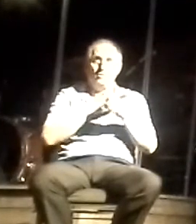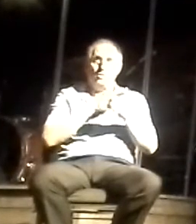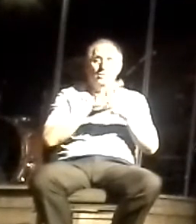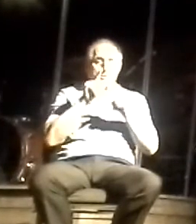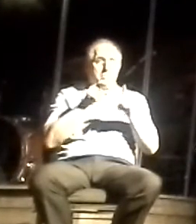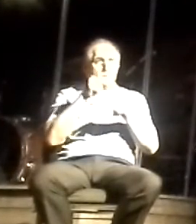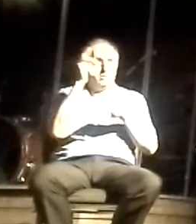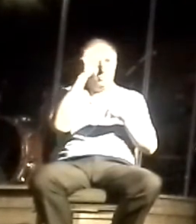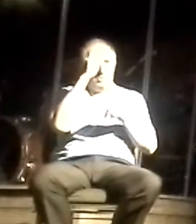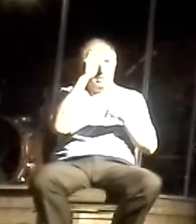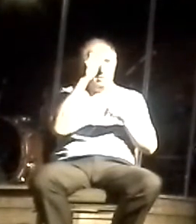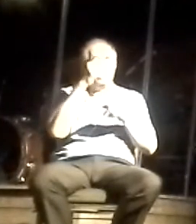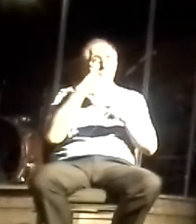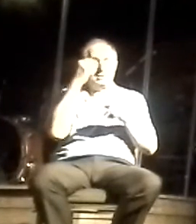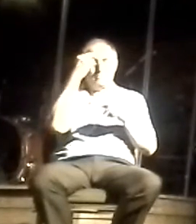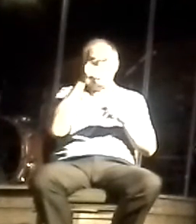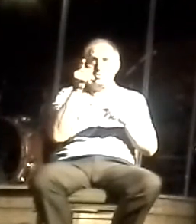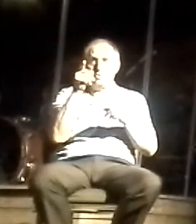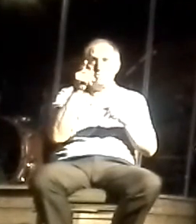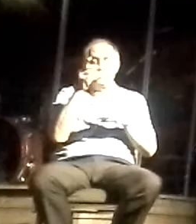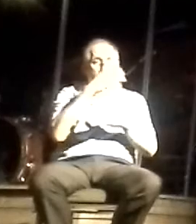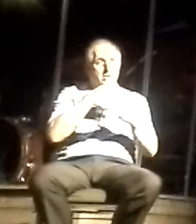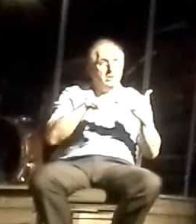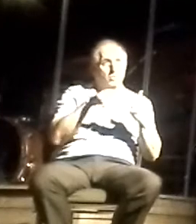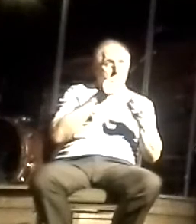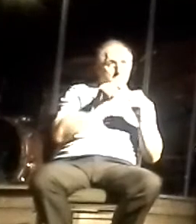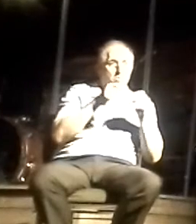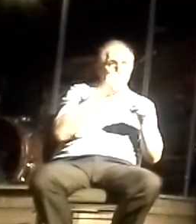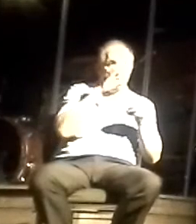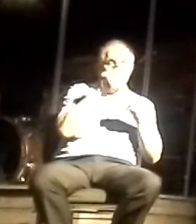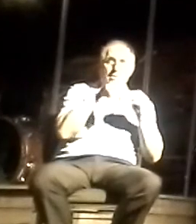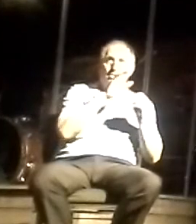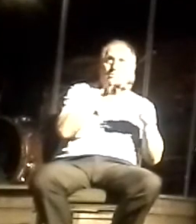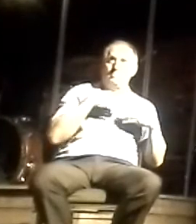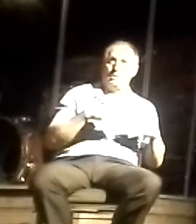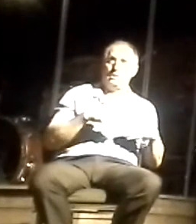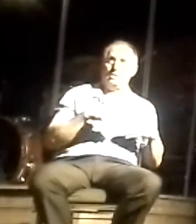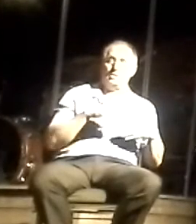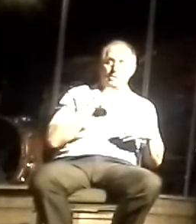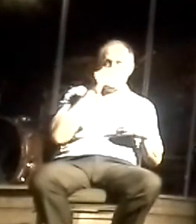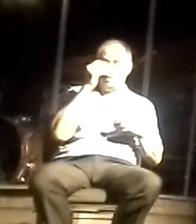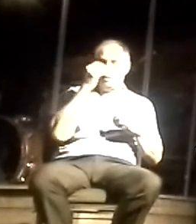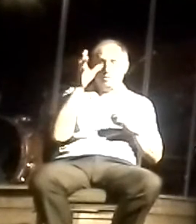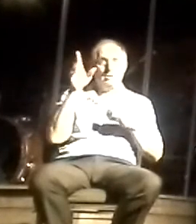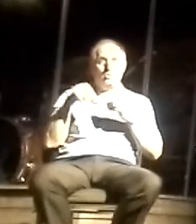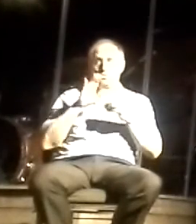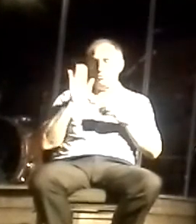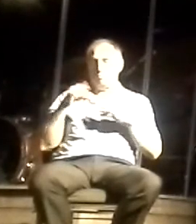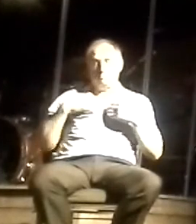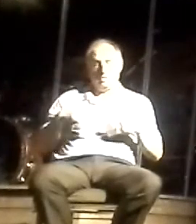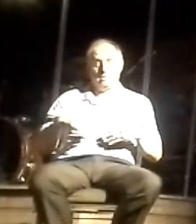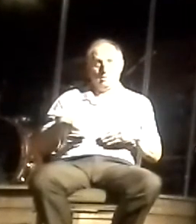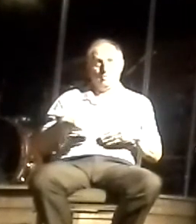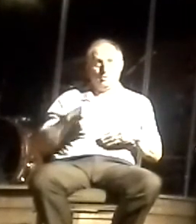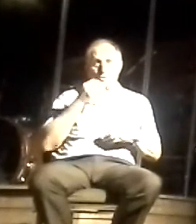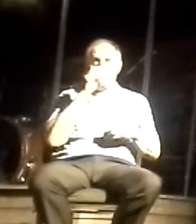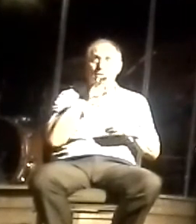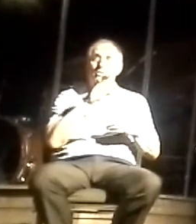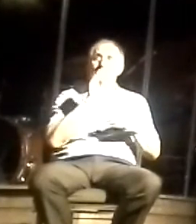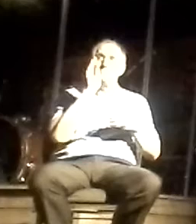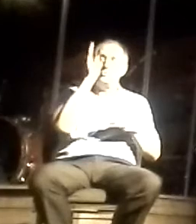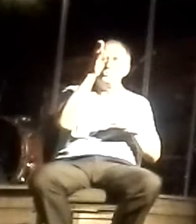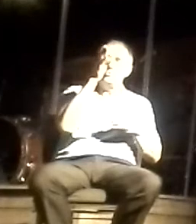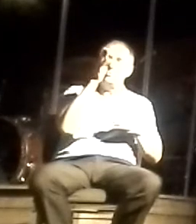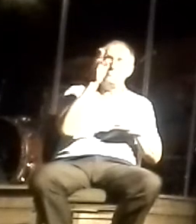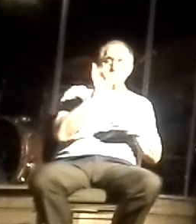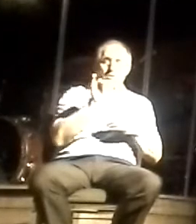are wise, who want what's best for you. Because if you're hanging out with people who don't care about their body, they're not going to care about your body. If they don't care about their future, they're not going to